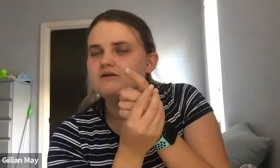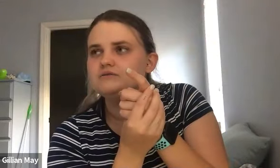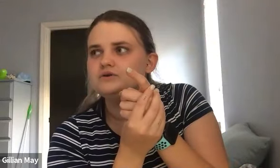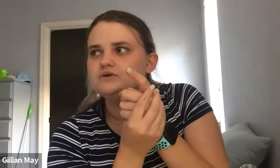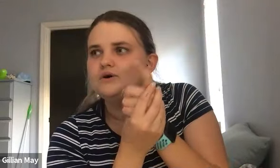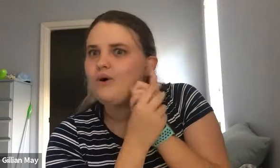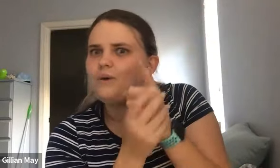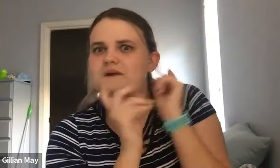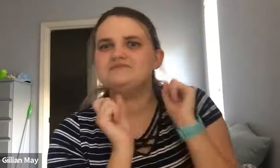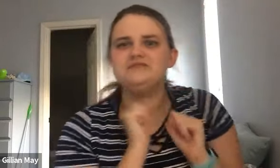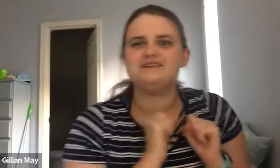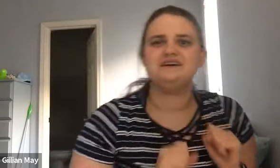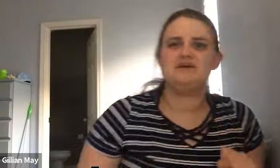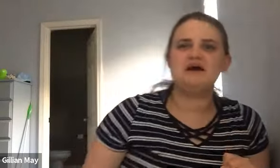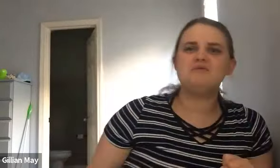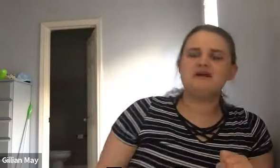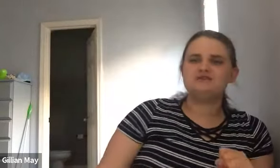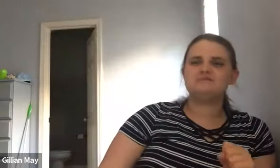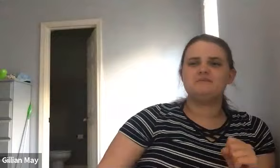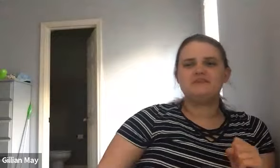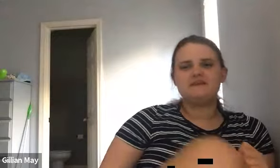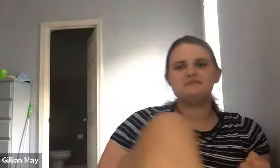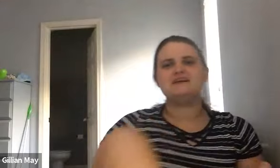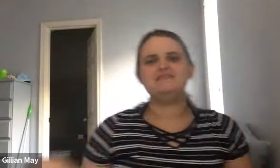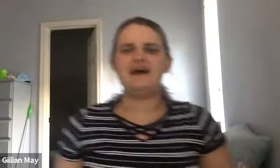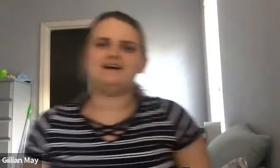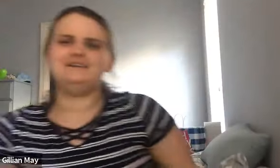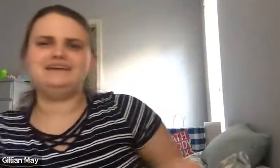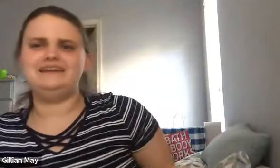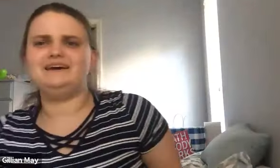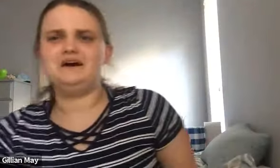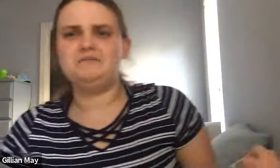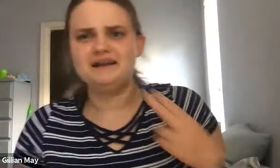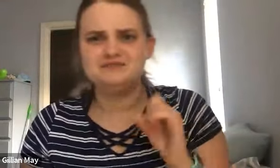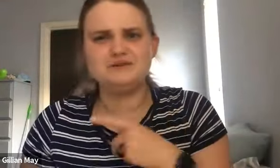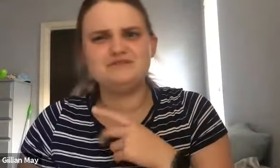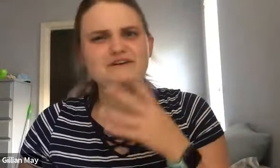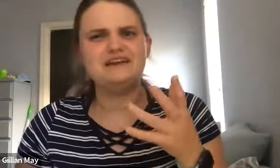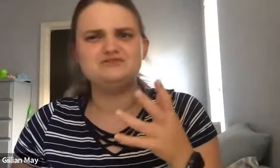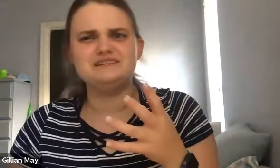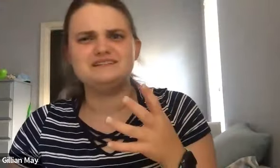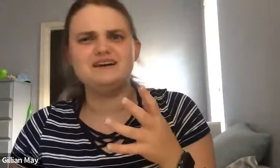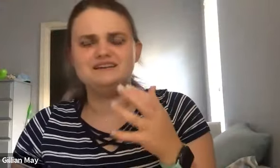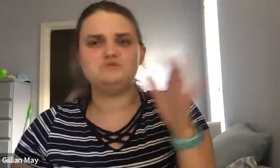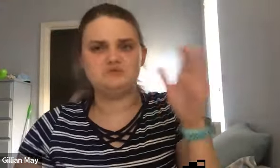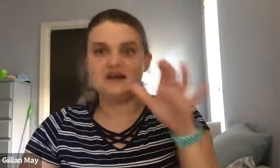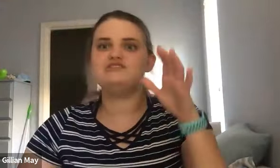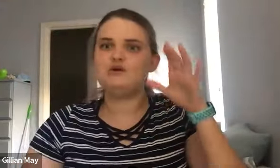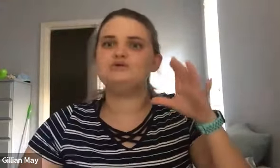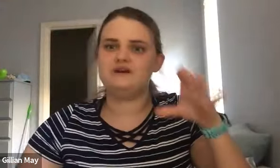about, I'm gonna have to look that sign up. I remember I learned something about that was like that in high school, and it was a very interesting sign because it was like the old credit